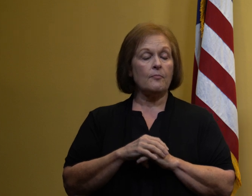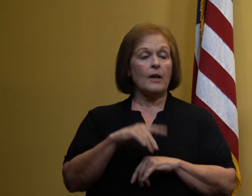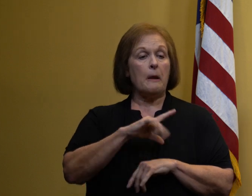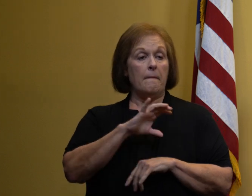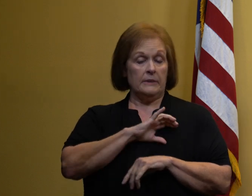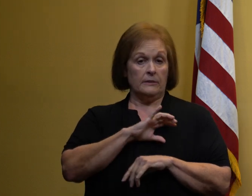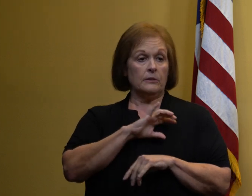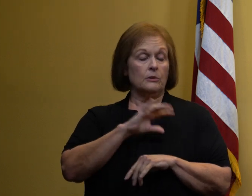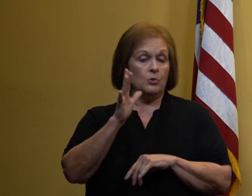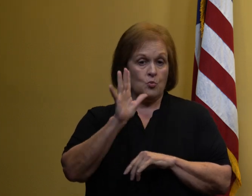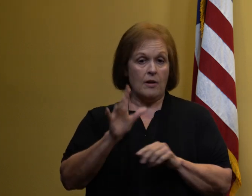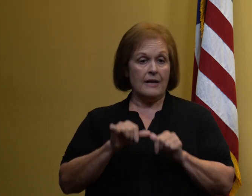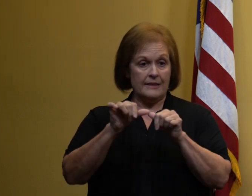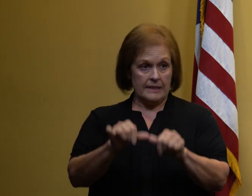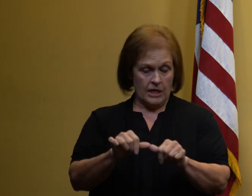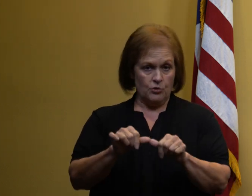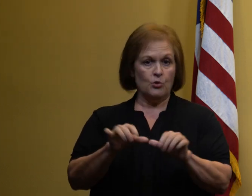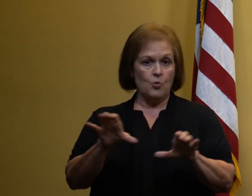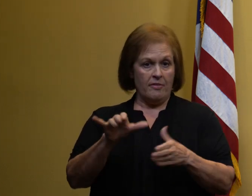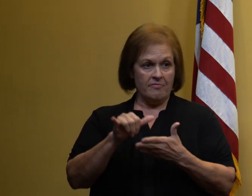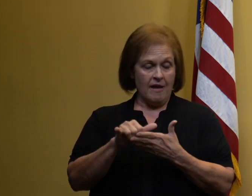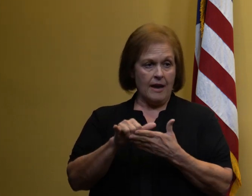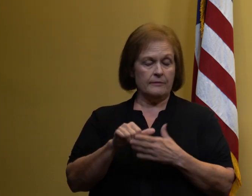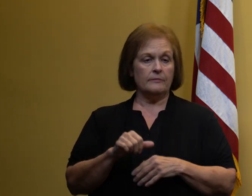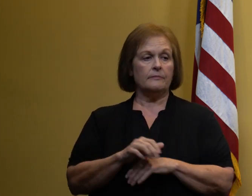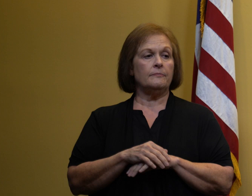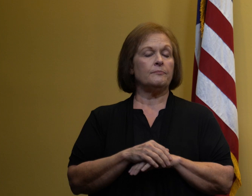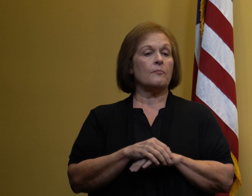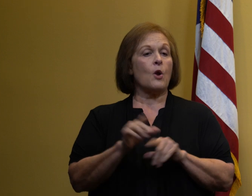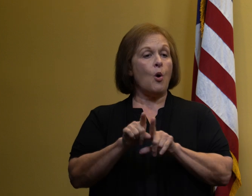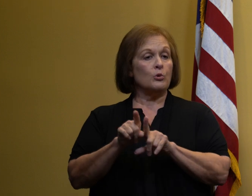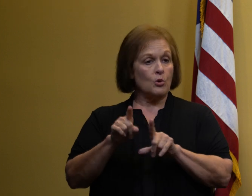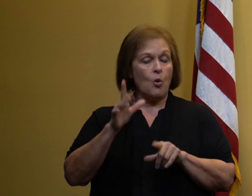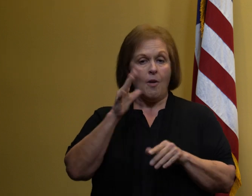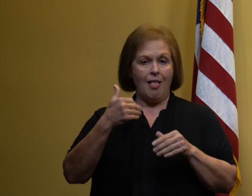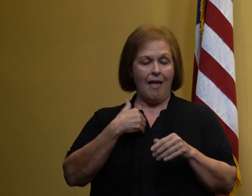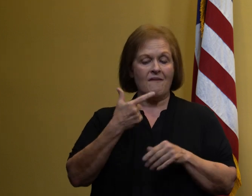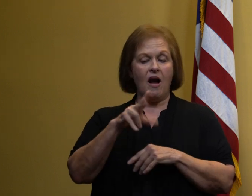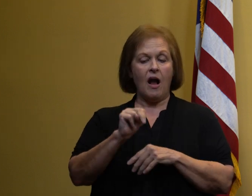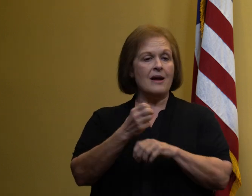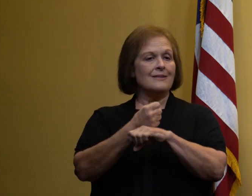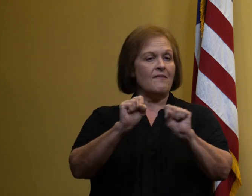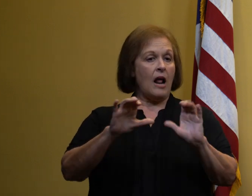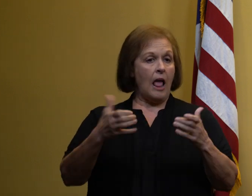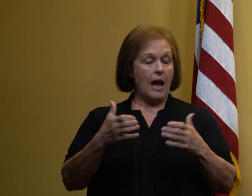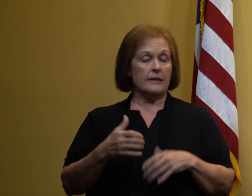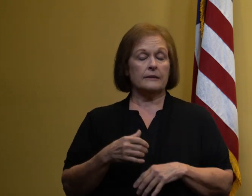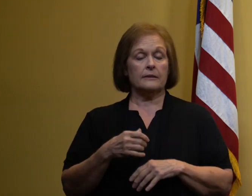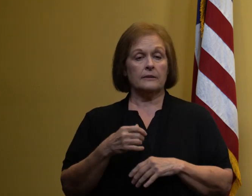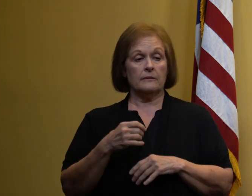Police Department will continue on that path with another round of gun safety classes. One